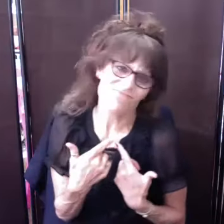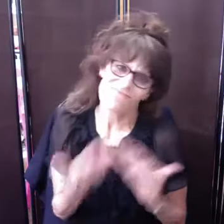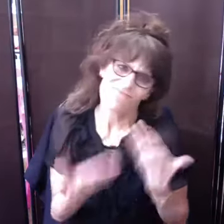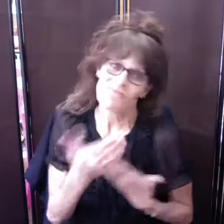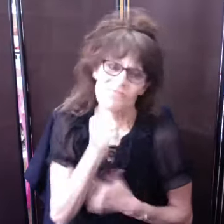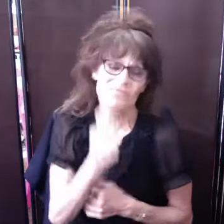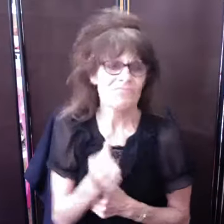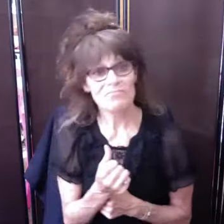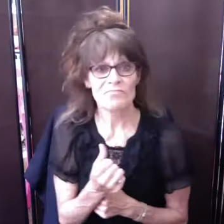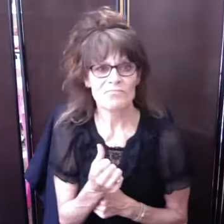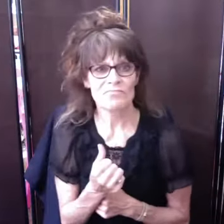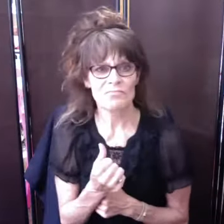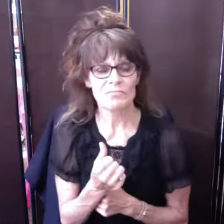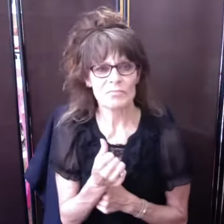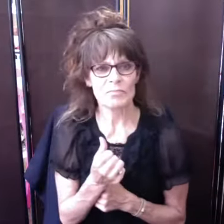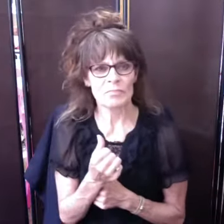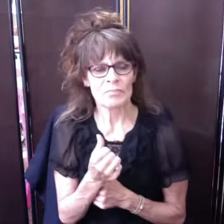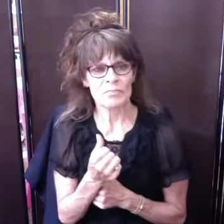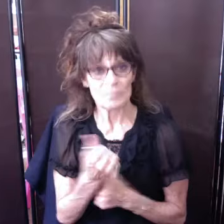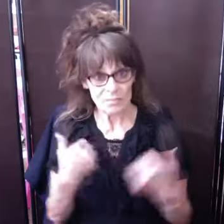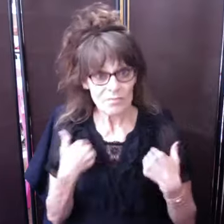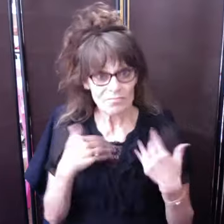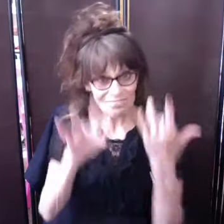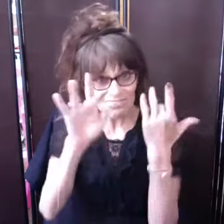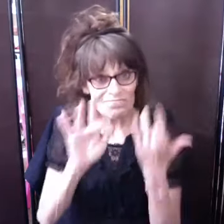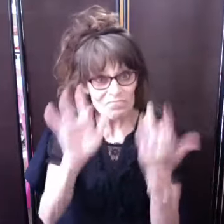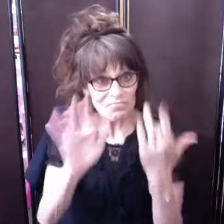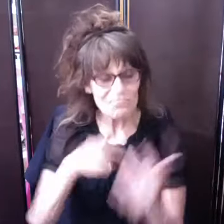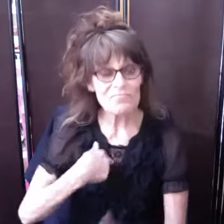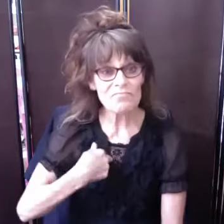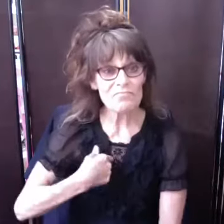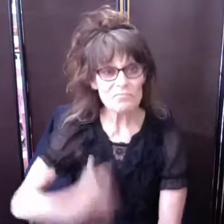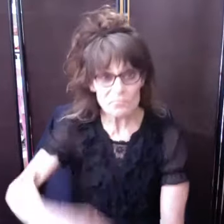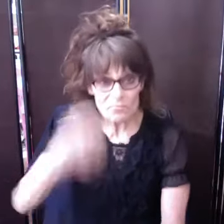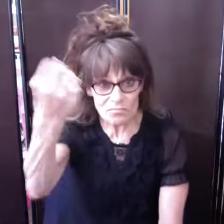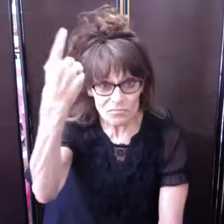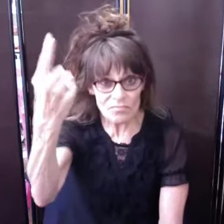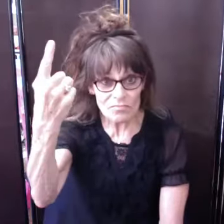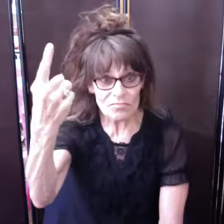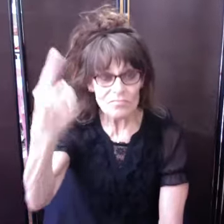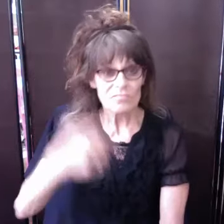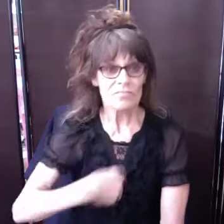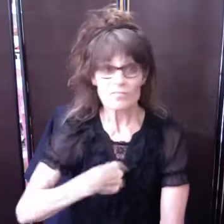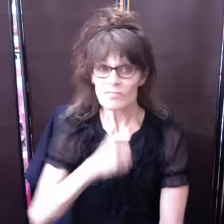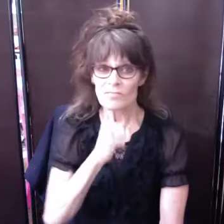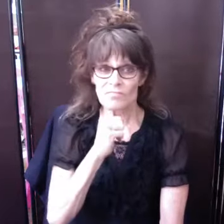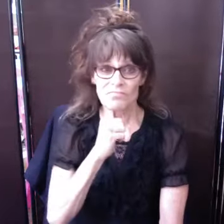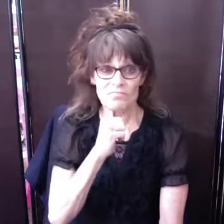extraordinary degree of empathy, I can tell you that I understand that I cannot wait until we are at a point where we can safely